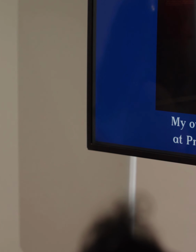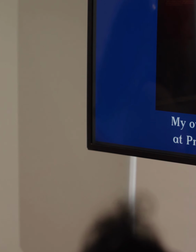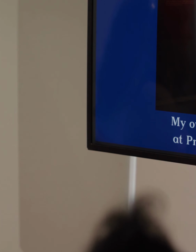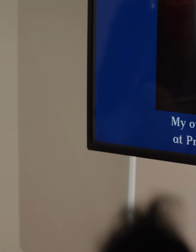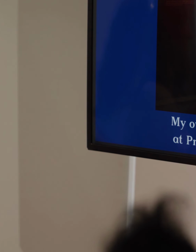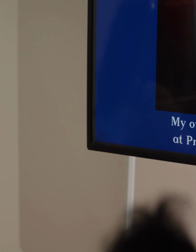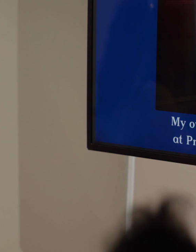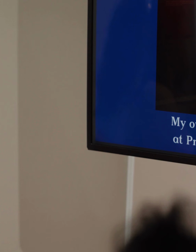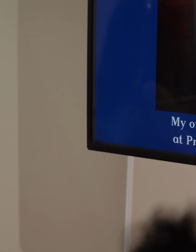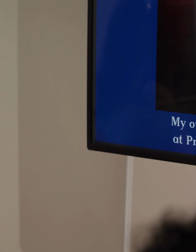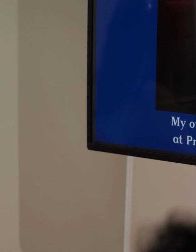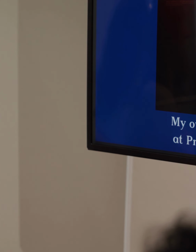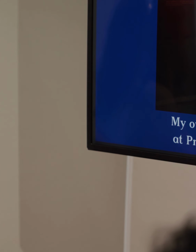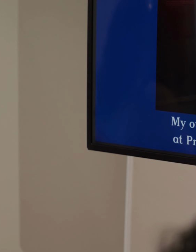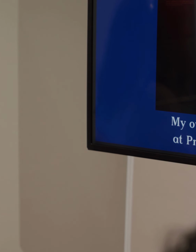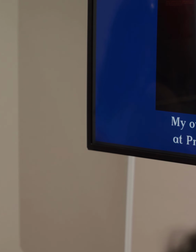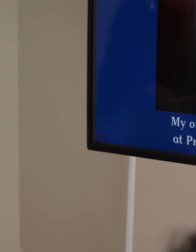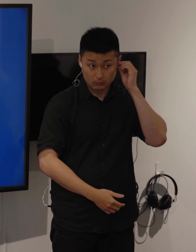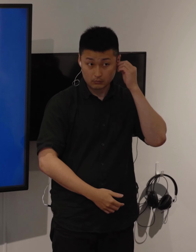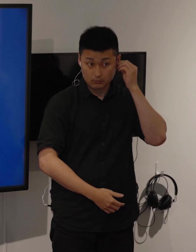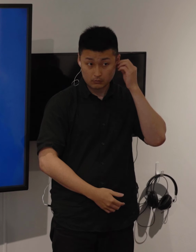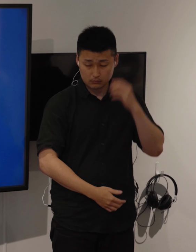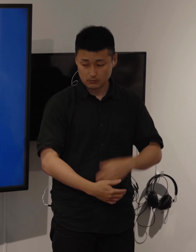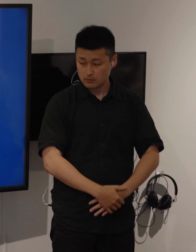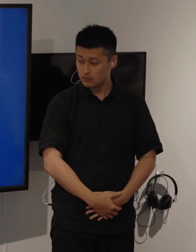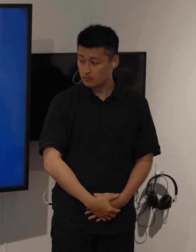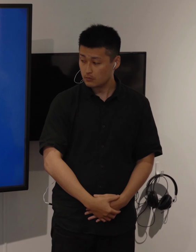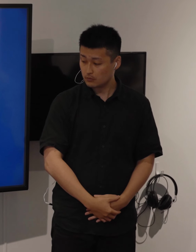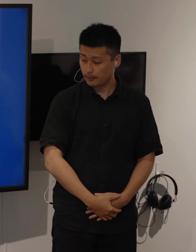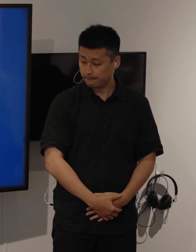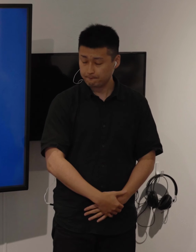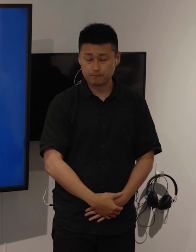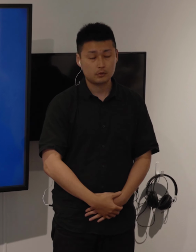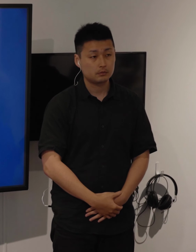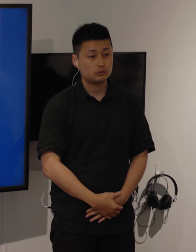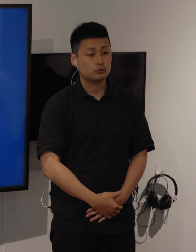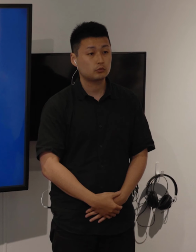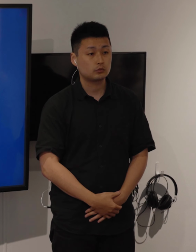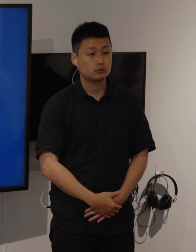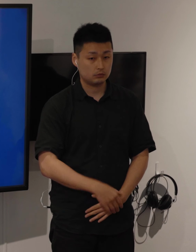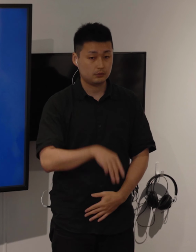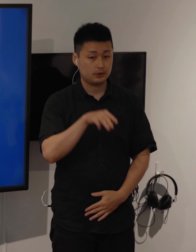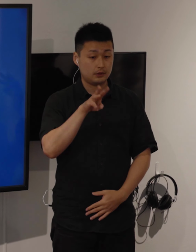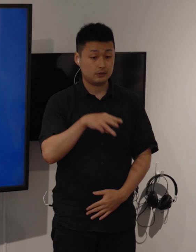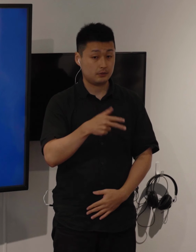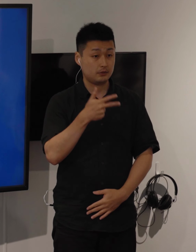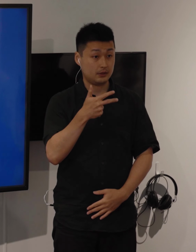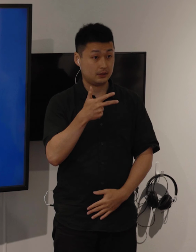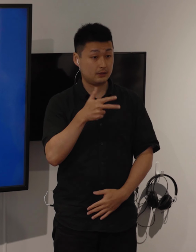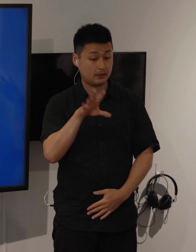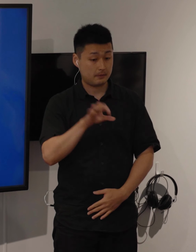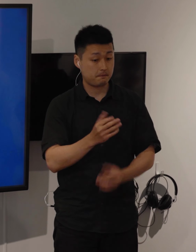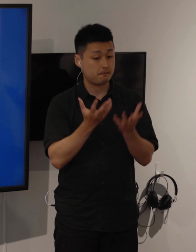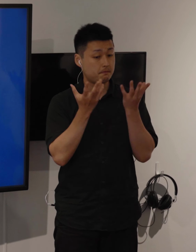don't realize that they're talking about these things. So when I finished my master's, I went to run a national arts charity in